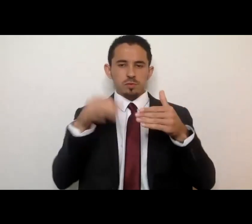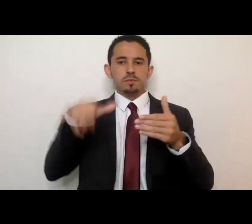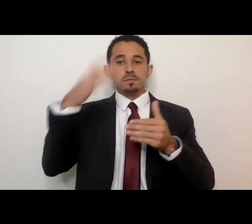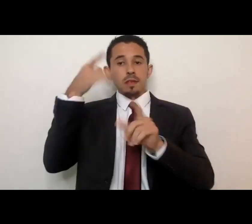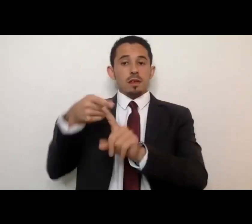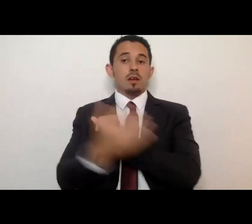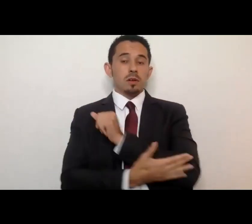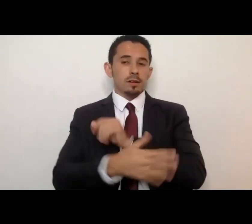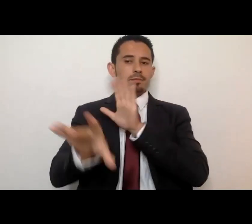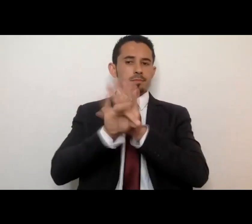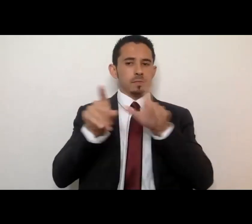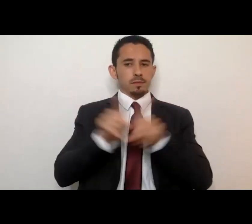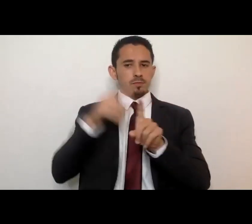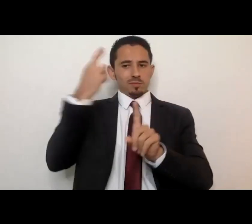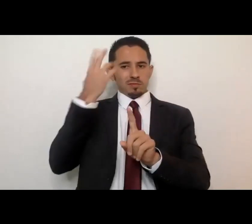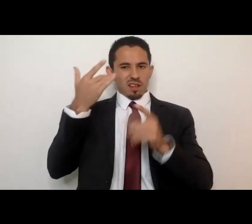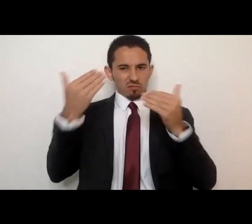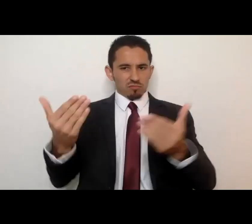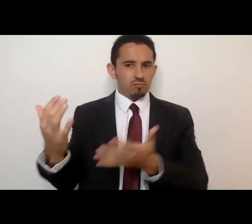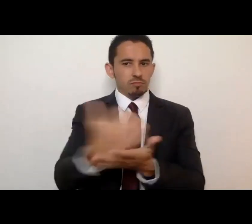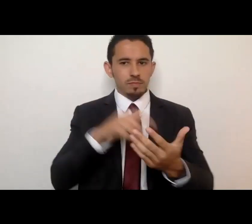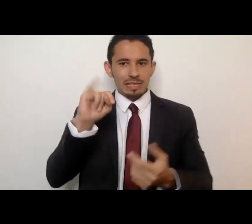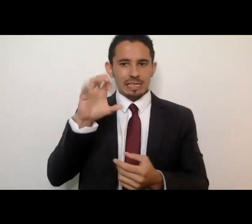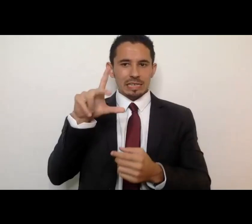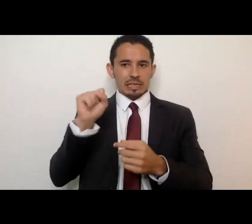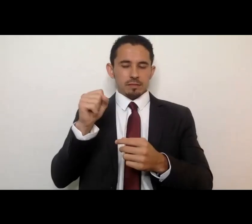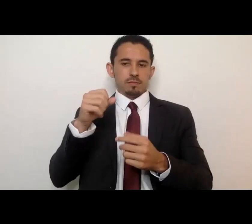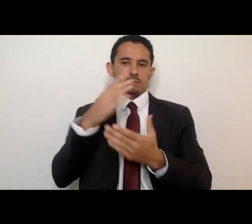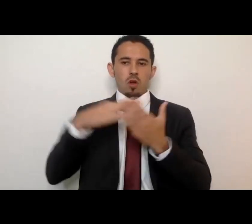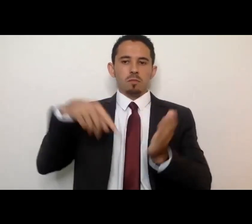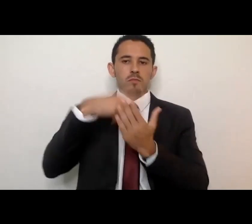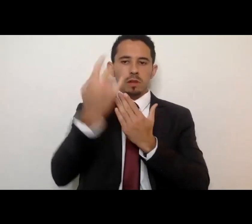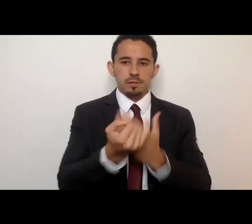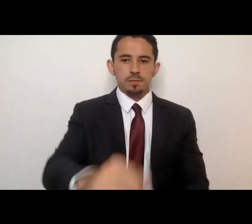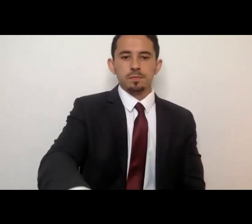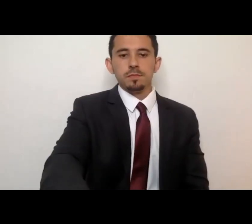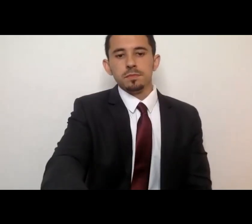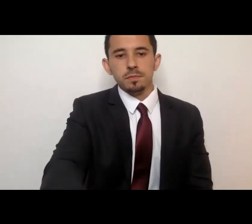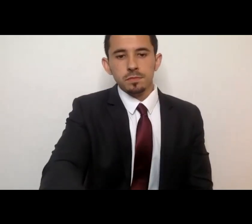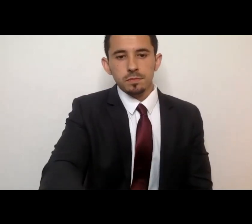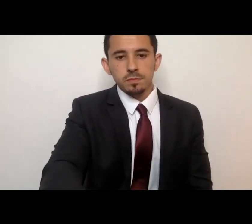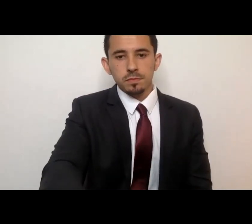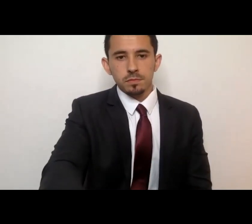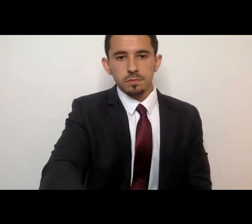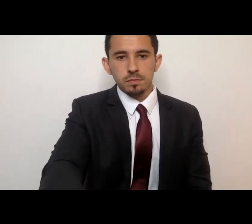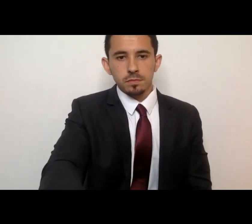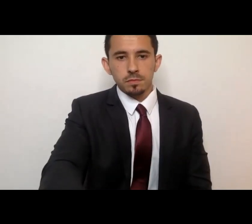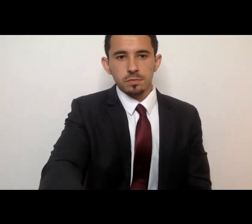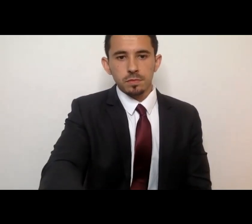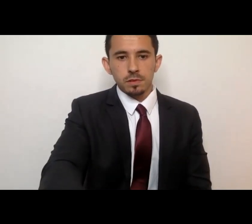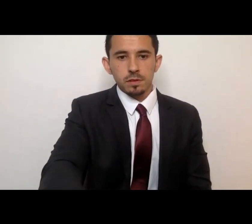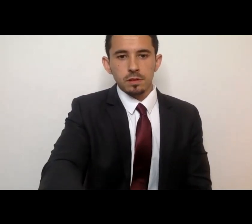That country is facing serious health consequences. So that's why I felt it was important to go to Ecuador and collect ticks for this